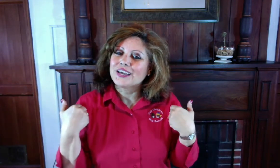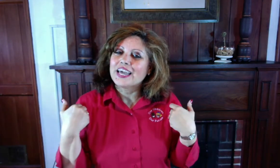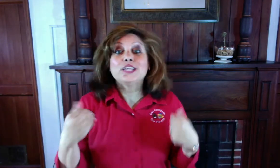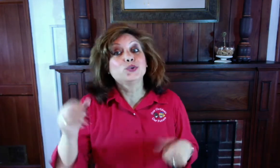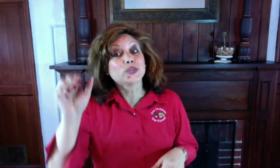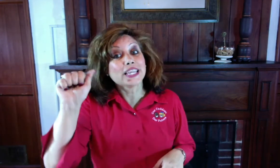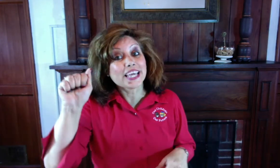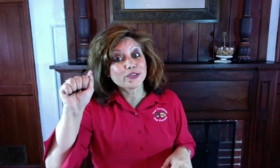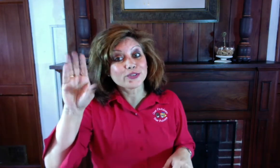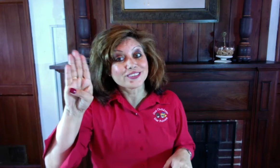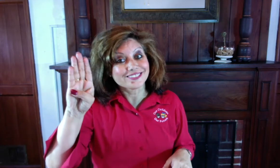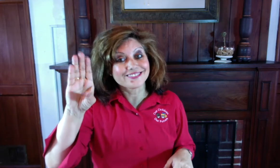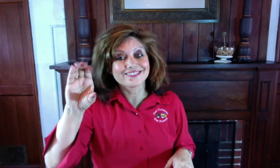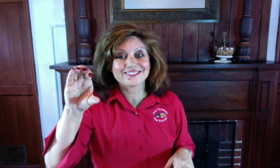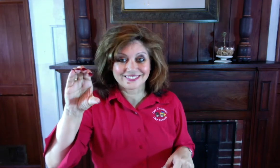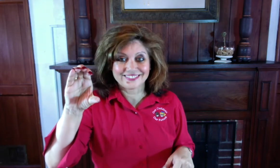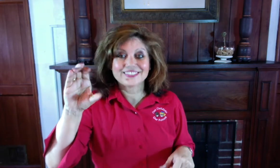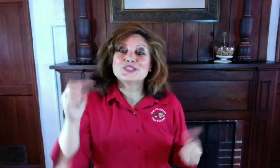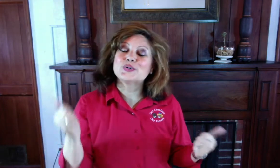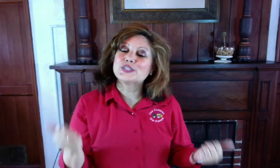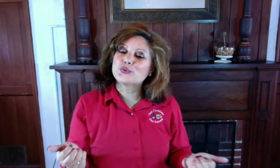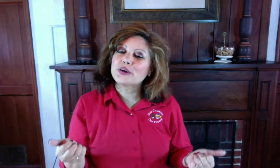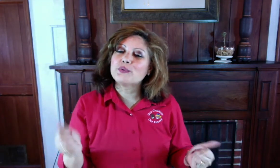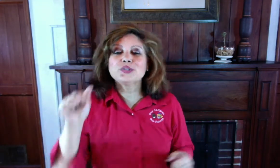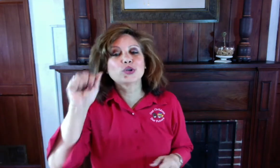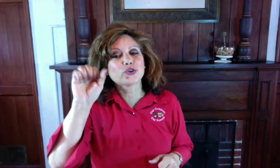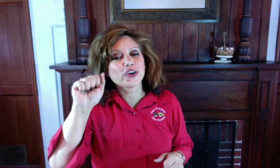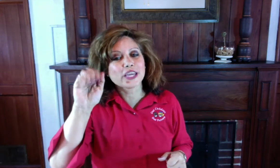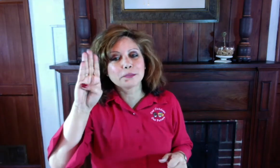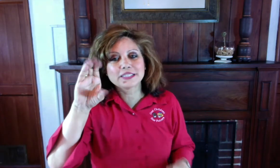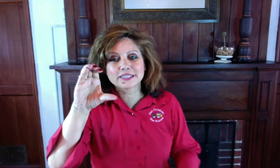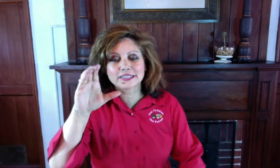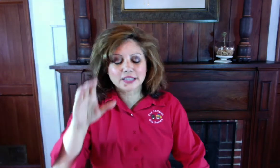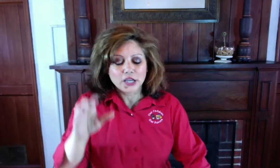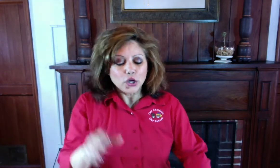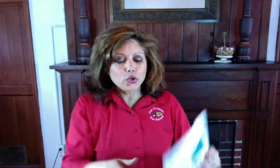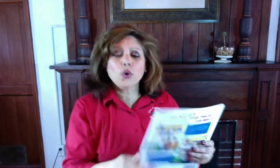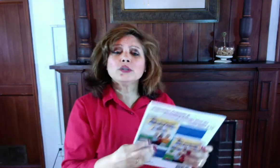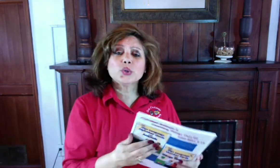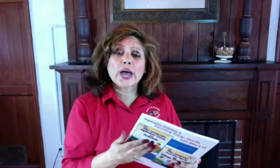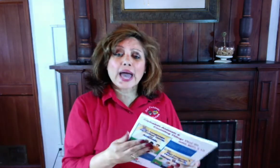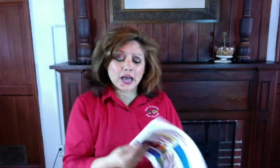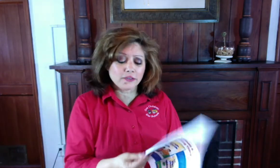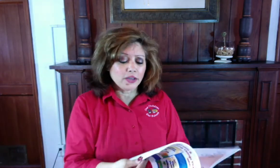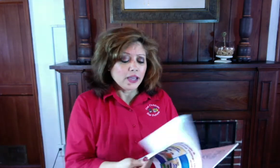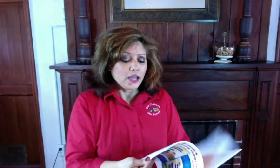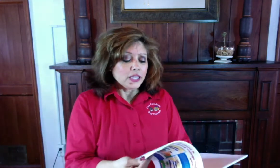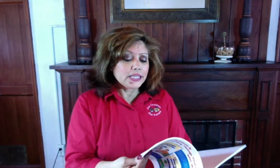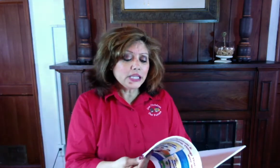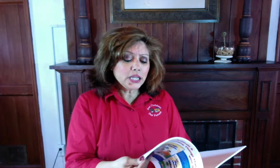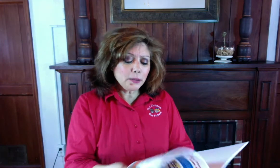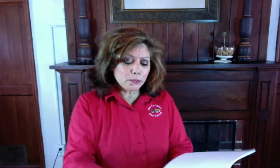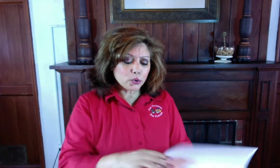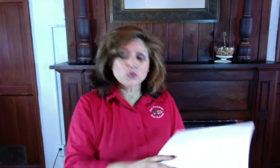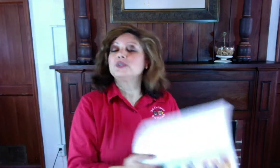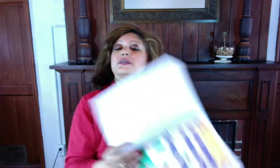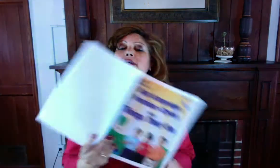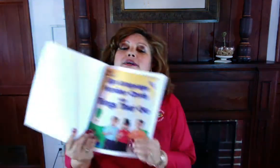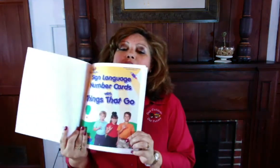and do the letter. So it's a great way to learn our ABCs. You also have the numbers